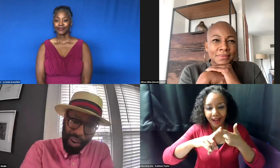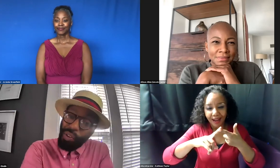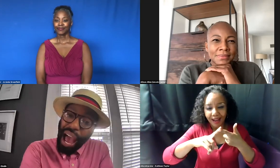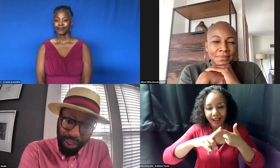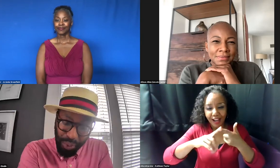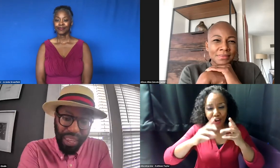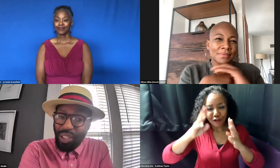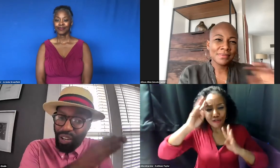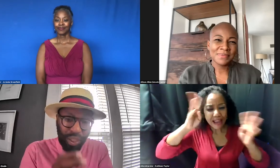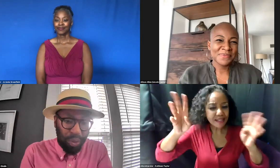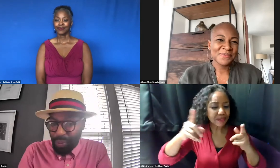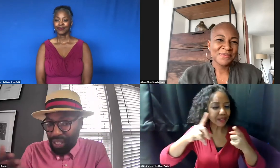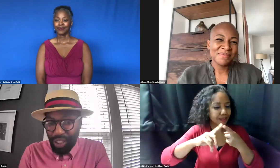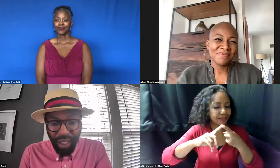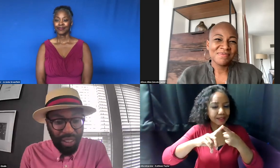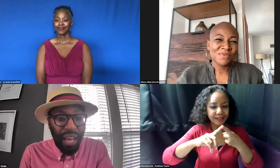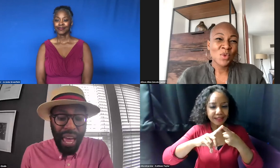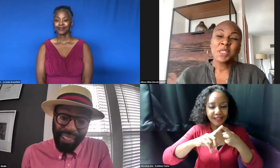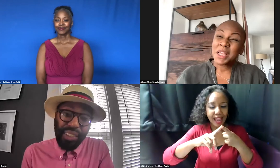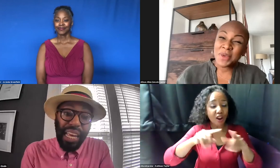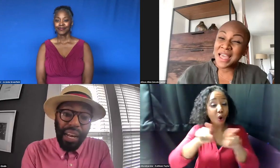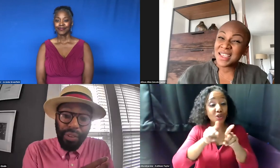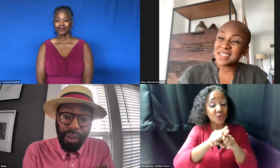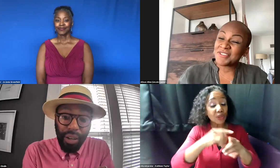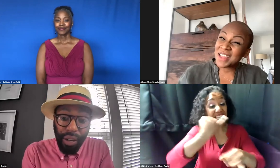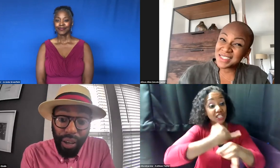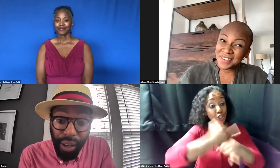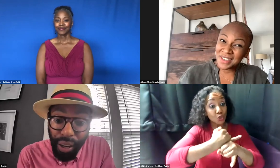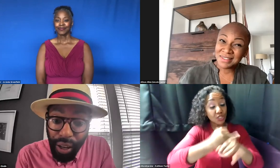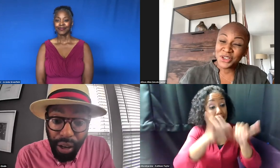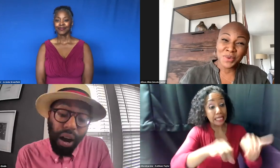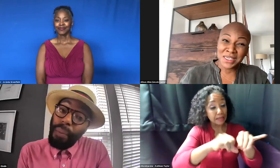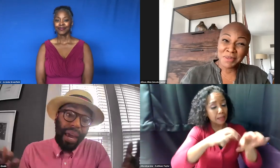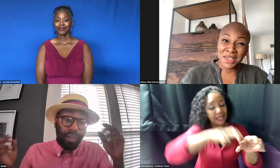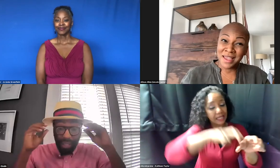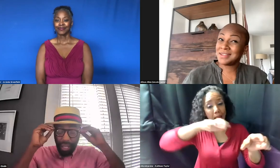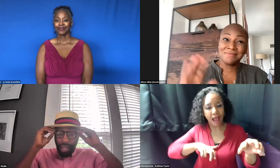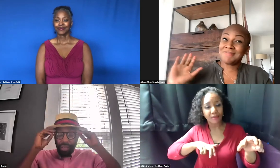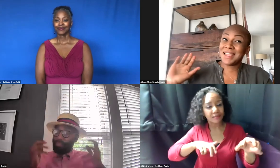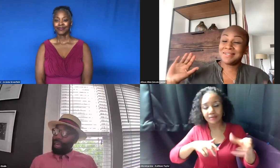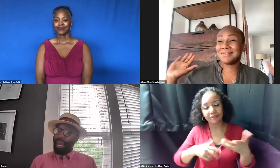willingness to be on the outs within your institution, within the structure. And which, by the way, I think is a philosophy.